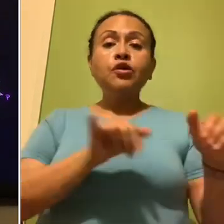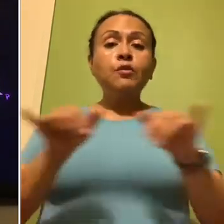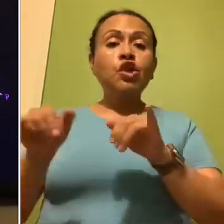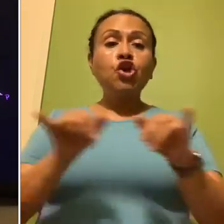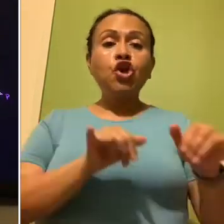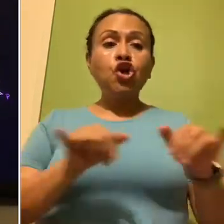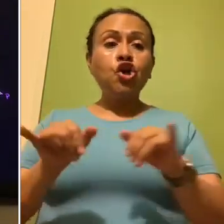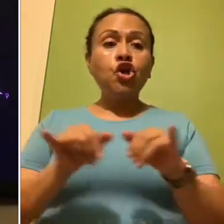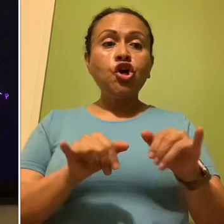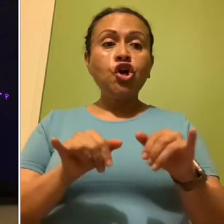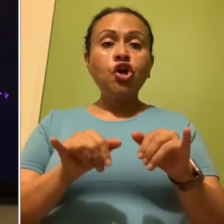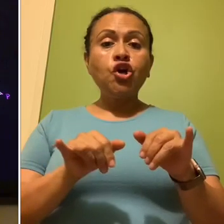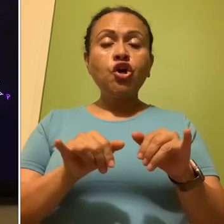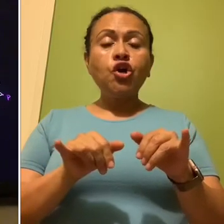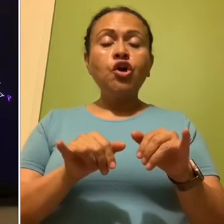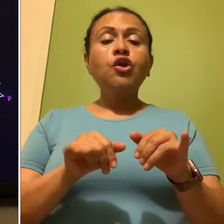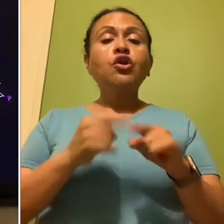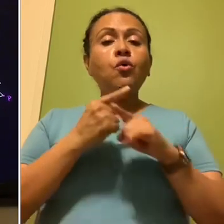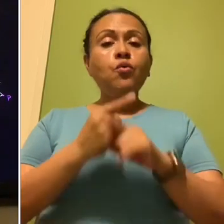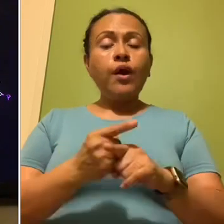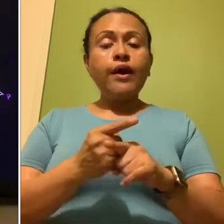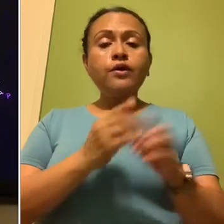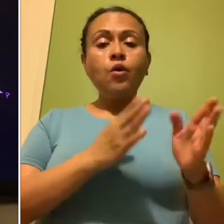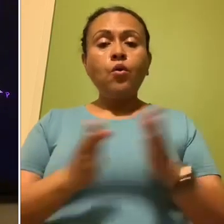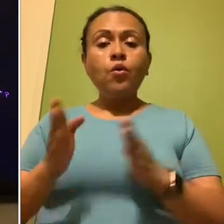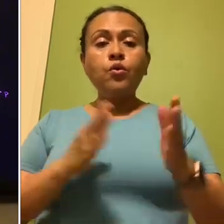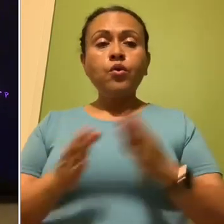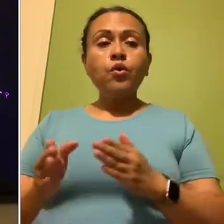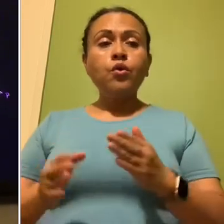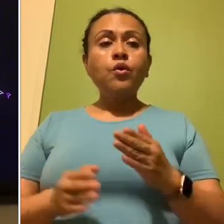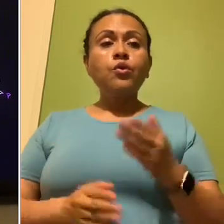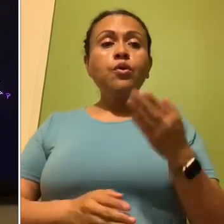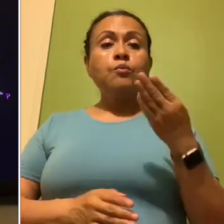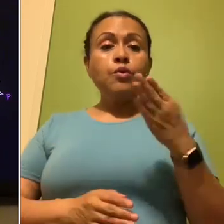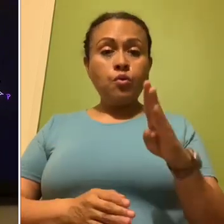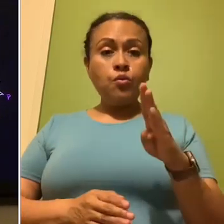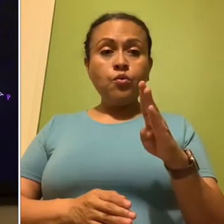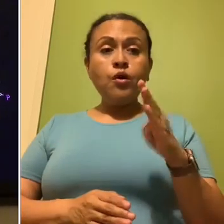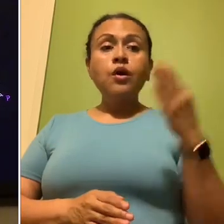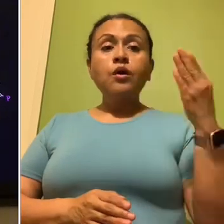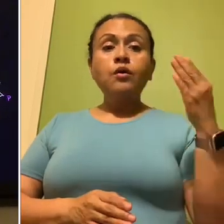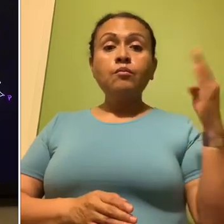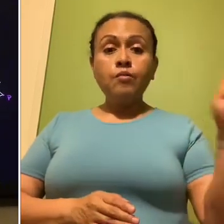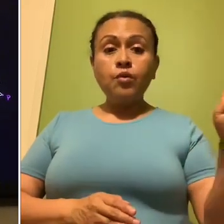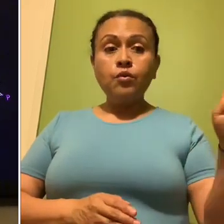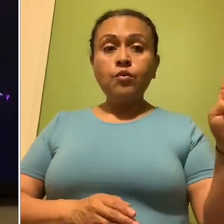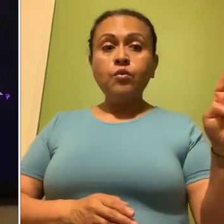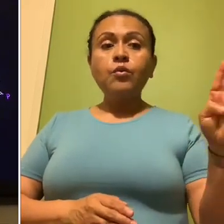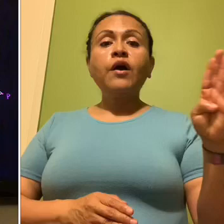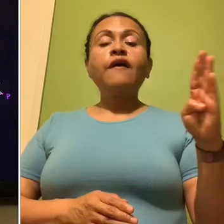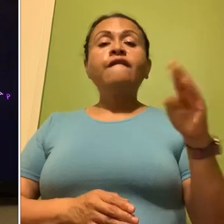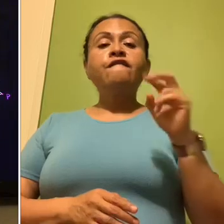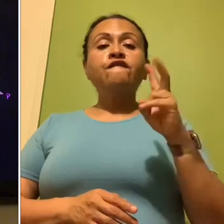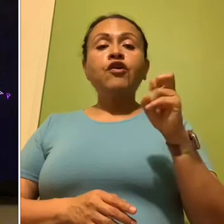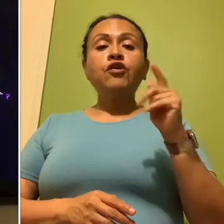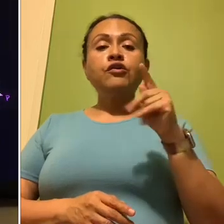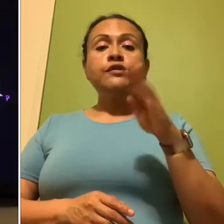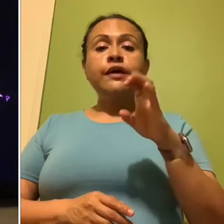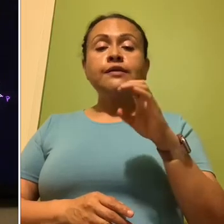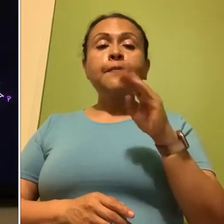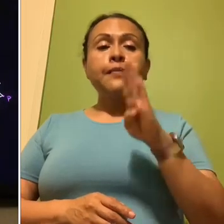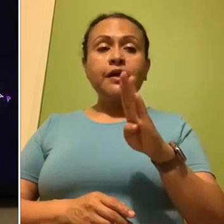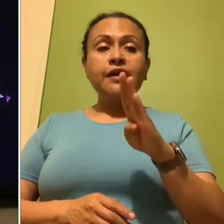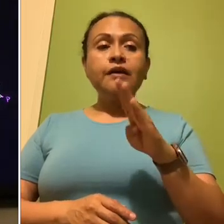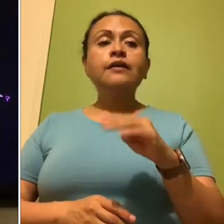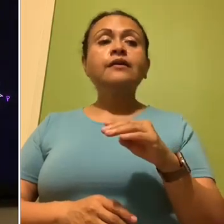is going to be similar to triangle. We want to get the letters in the right order. So where the blue angle is here, the blue angle there is vertex B. We